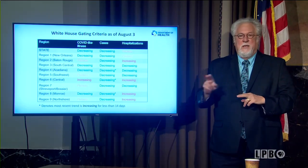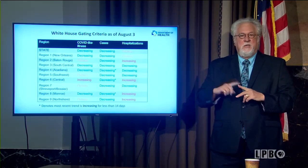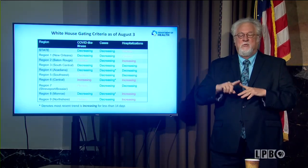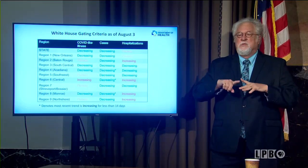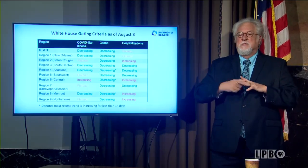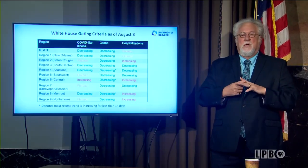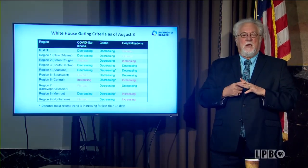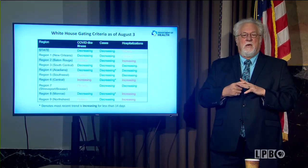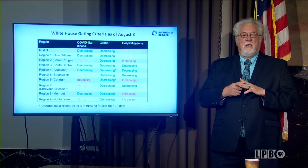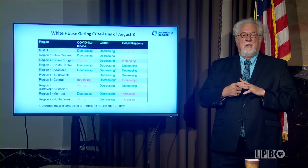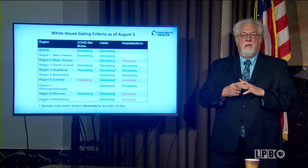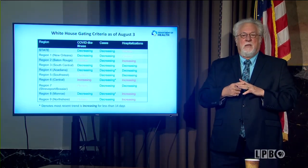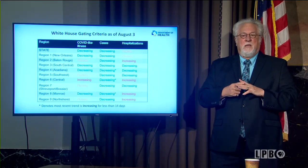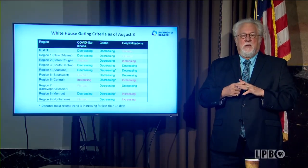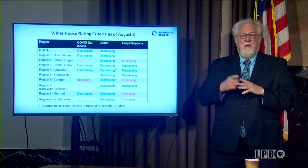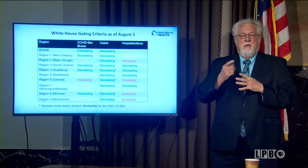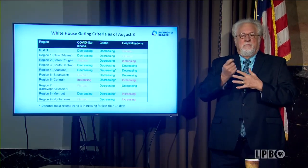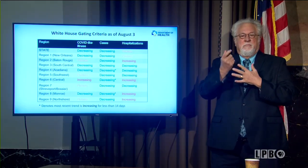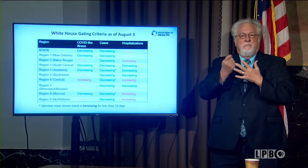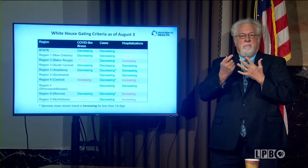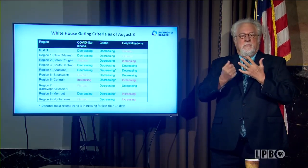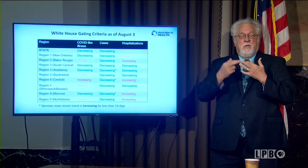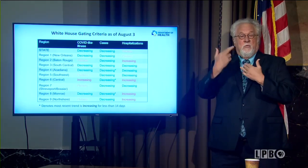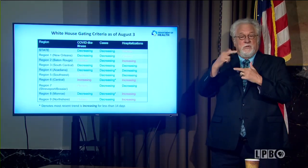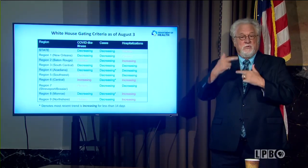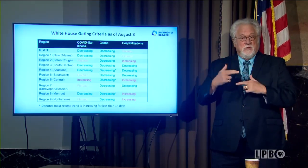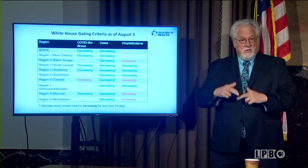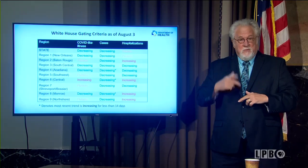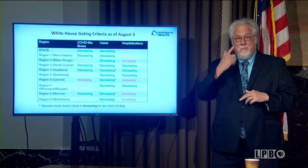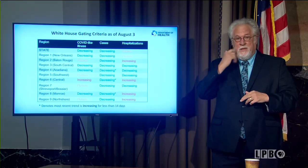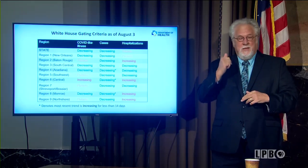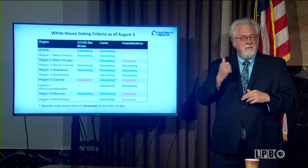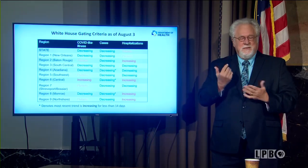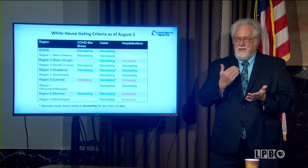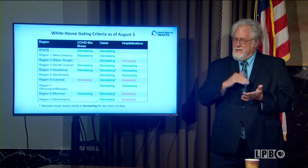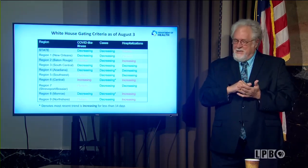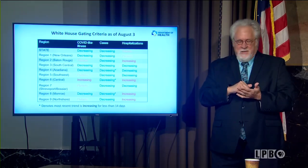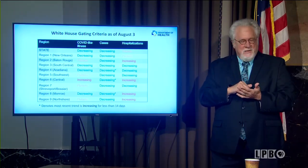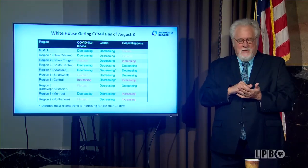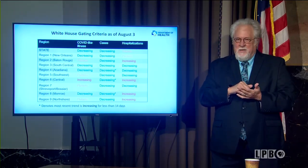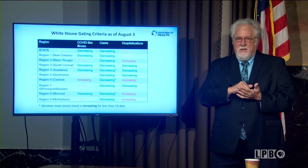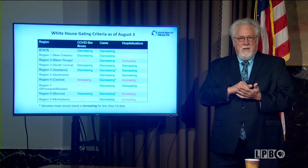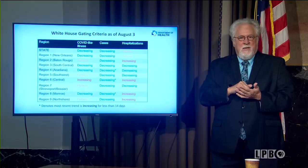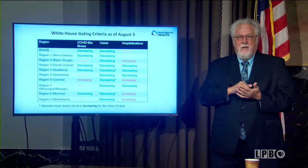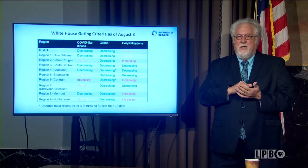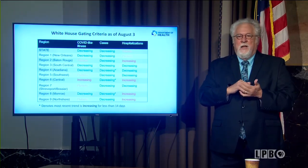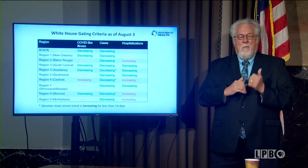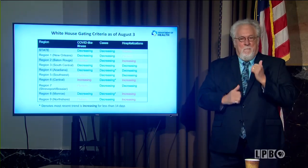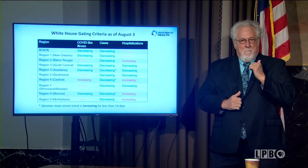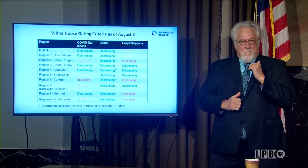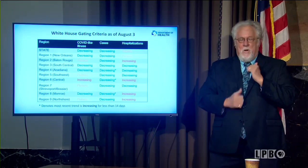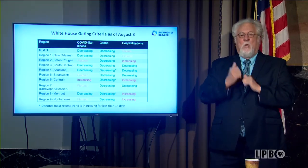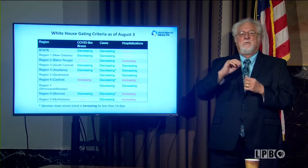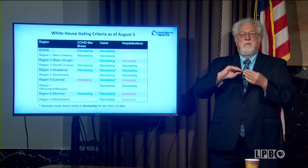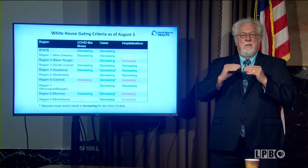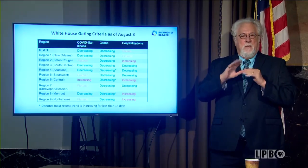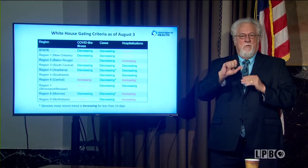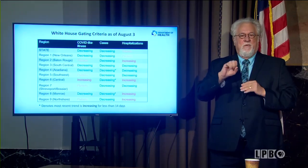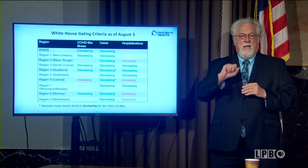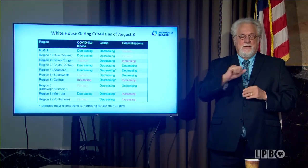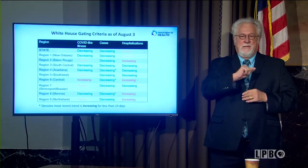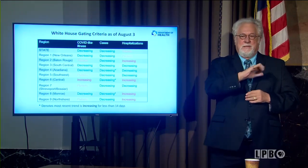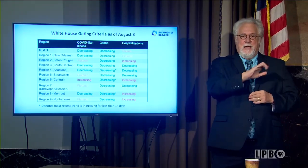start to peel away restrictions because, again, these are the most number of cases of active